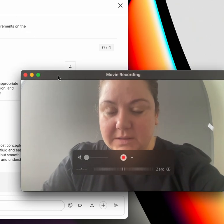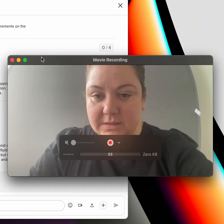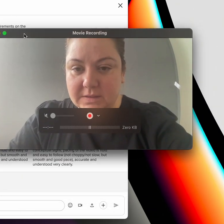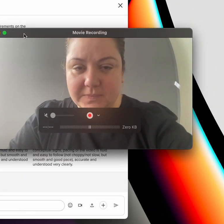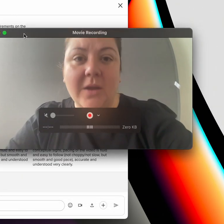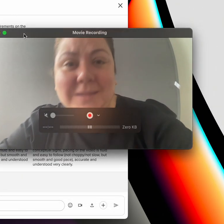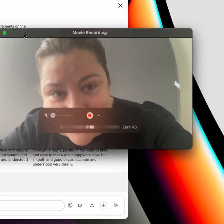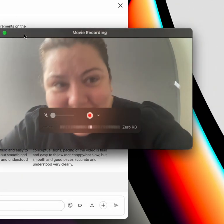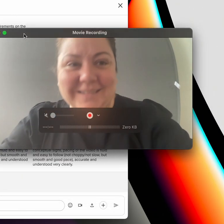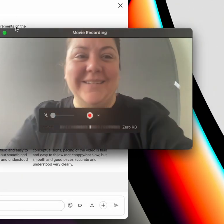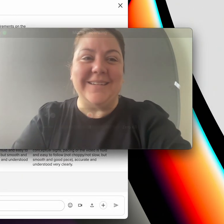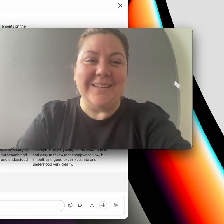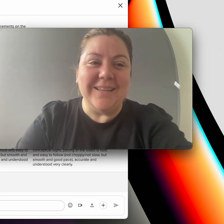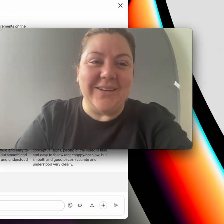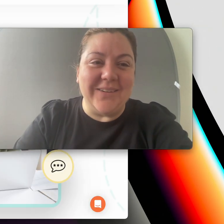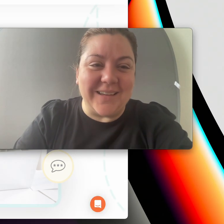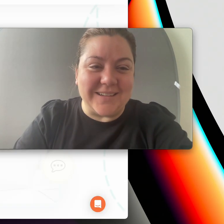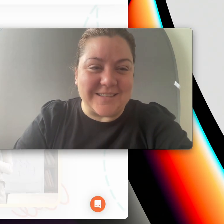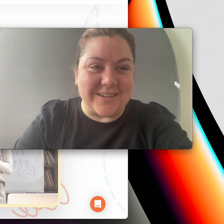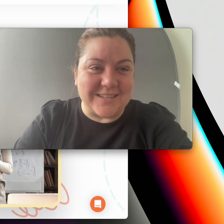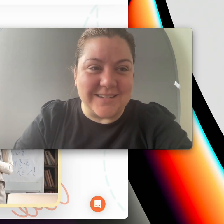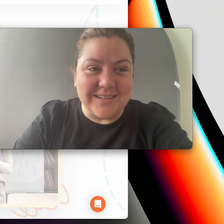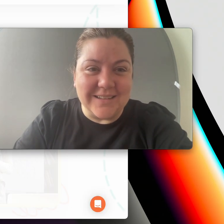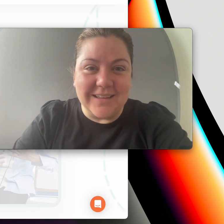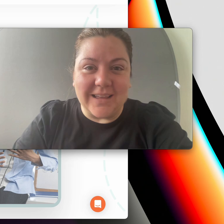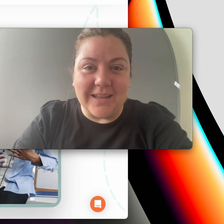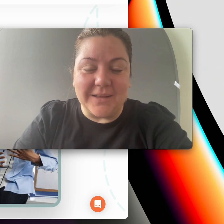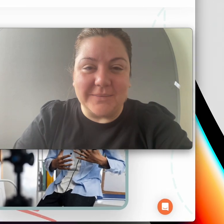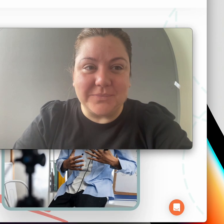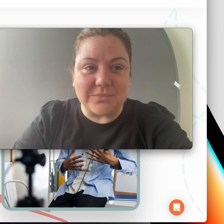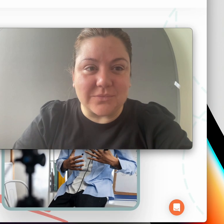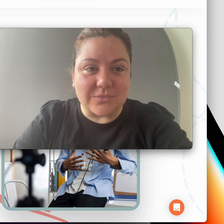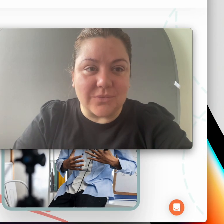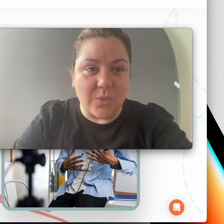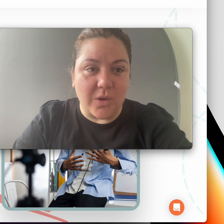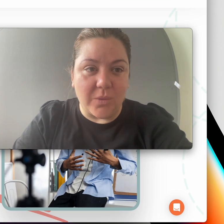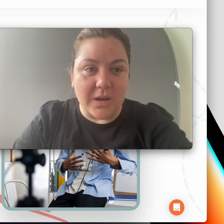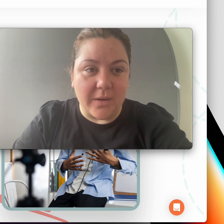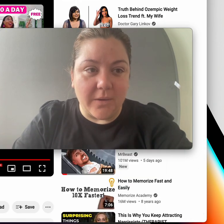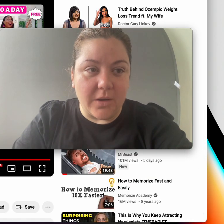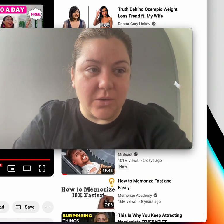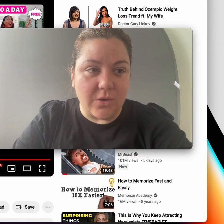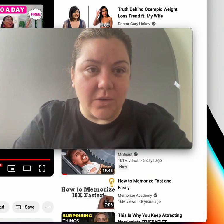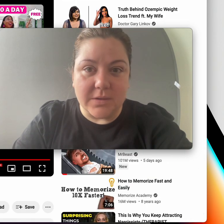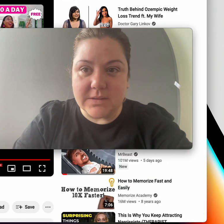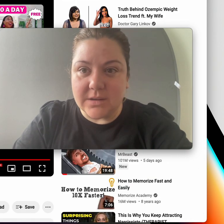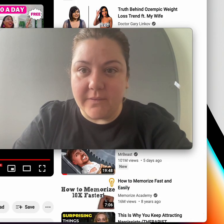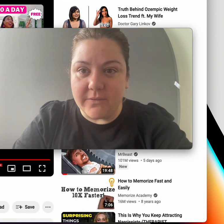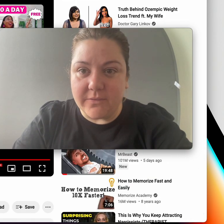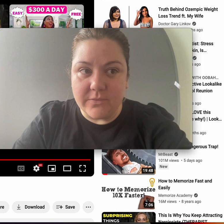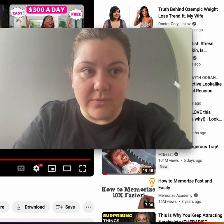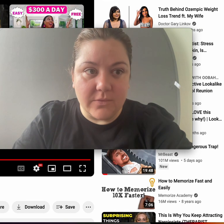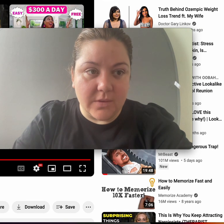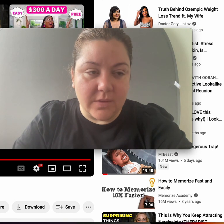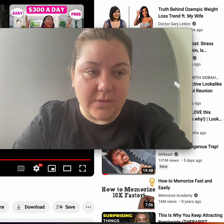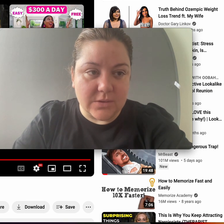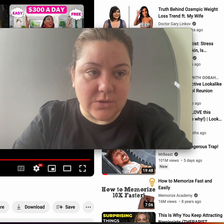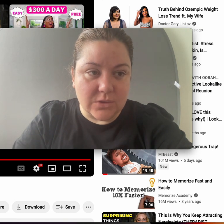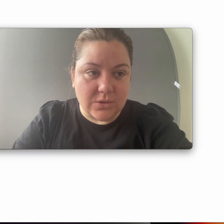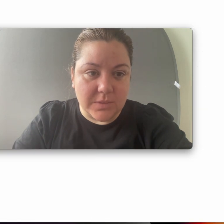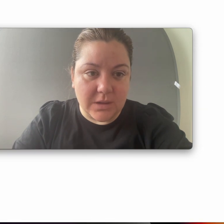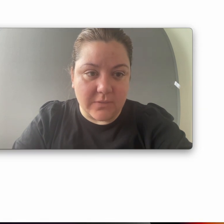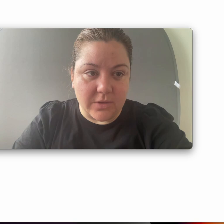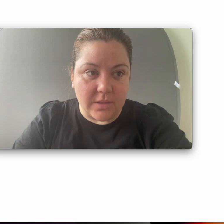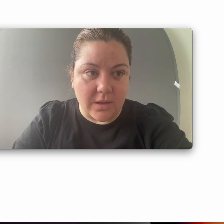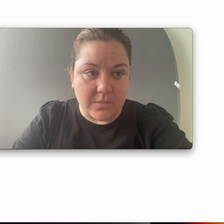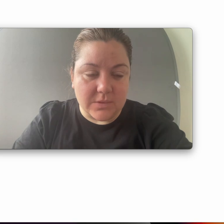finish my sentence. Okay, sorry. Where are we now on your stuff? That